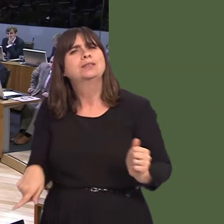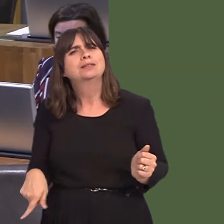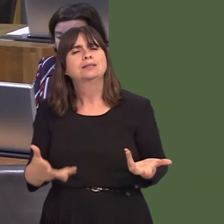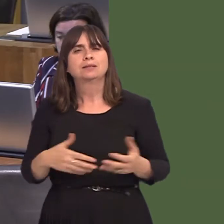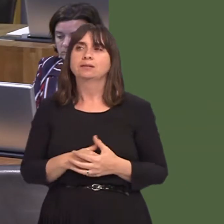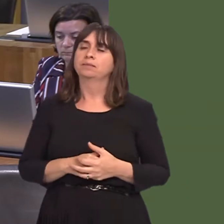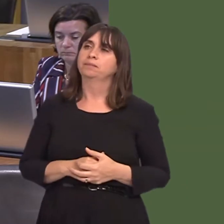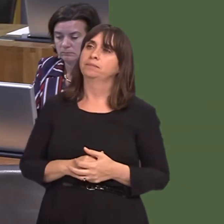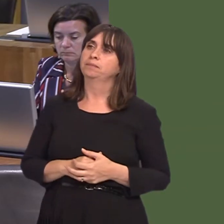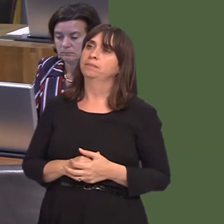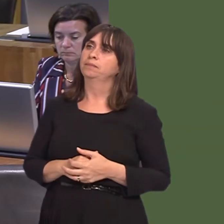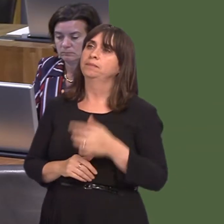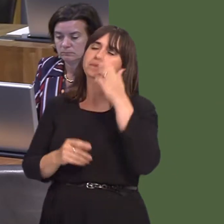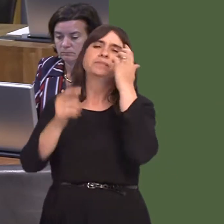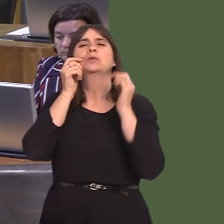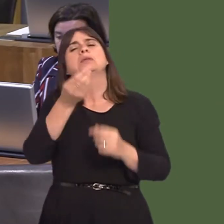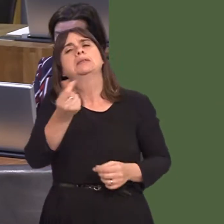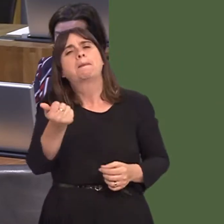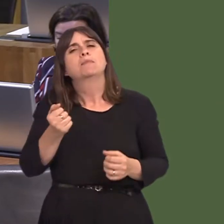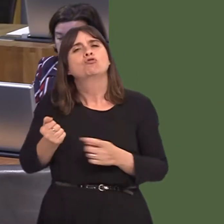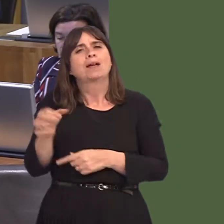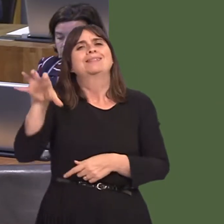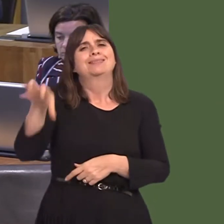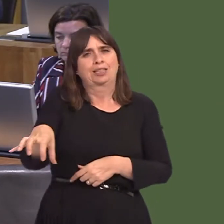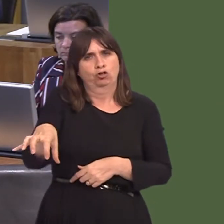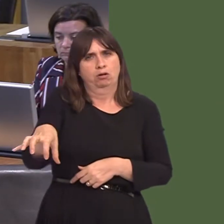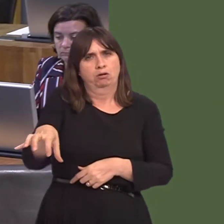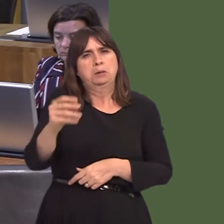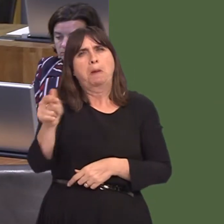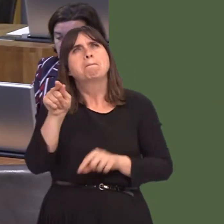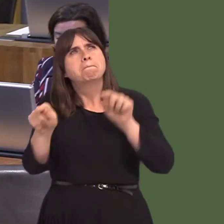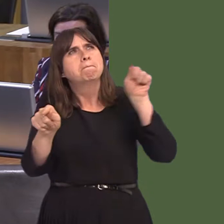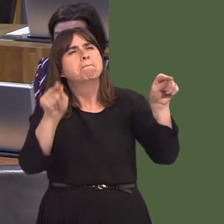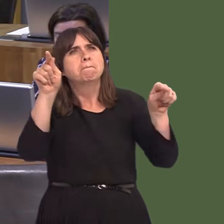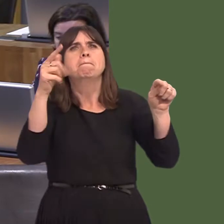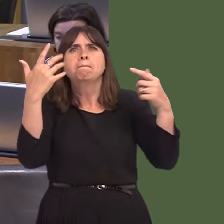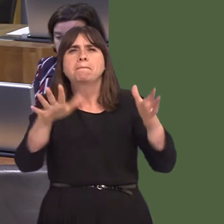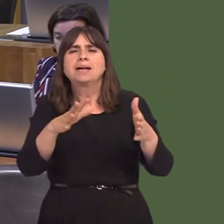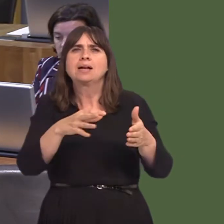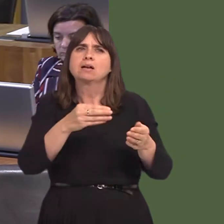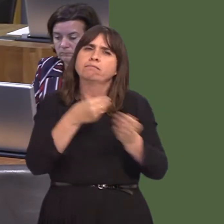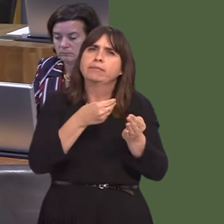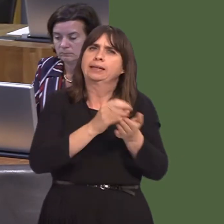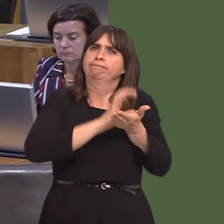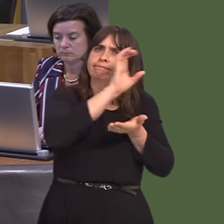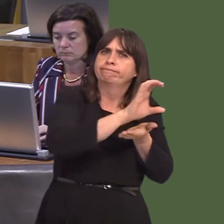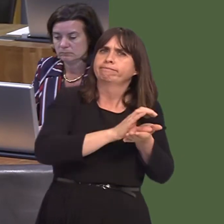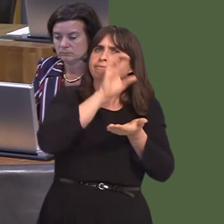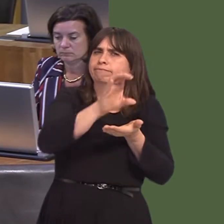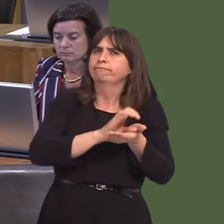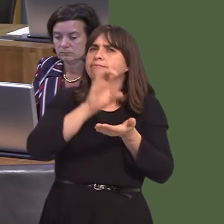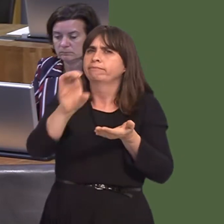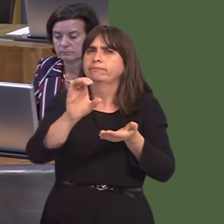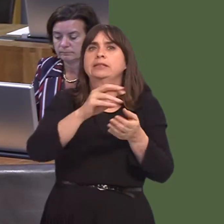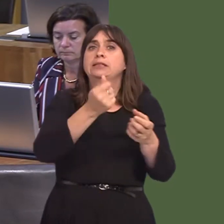are examples where stations have received capital investment in both rural and